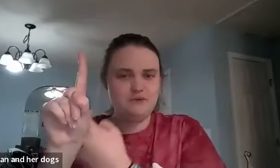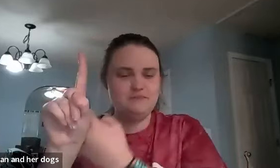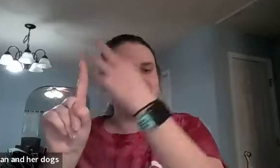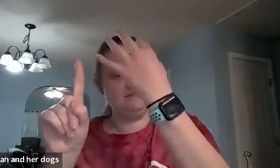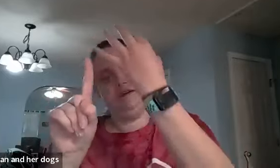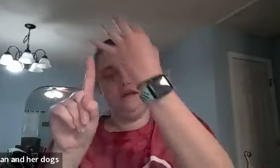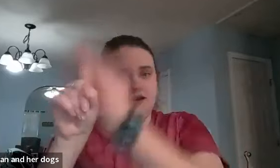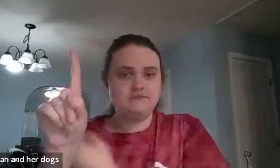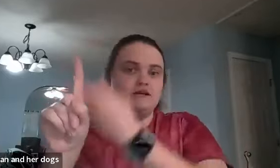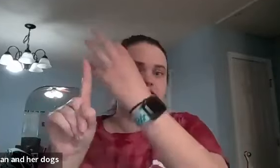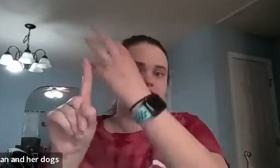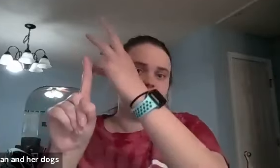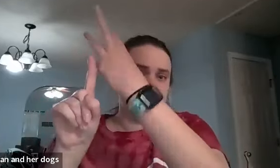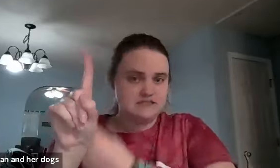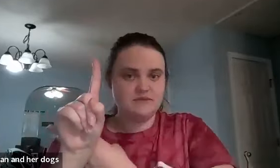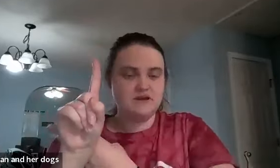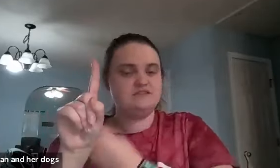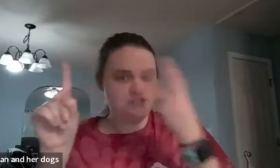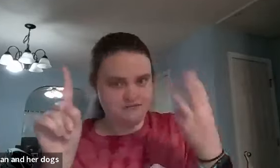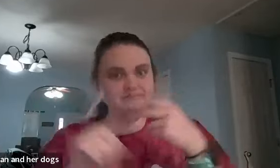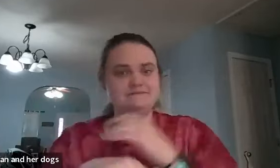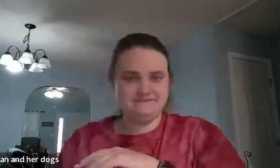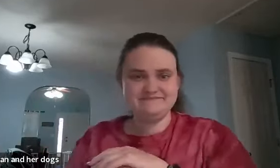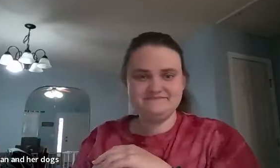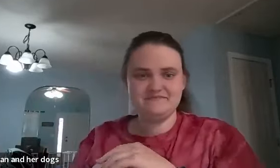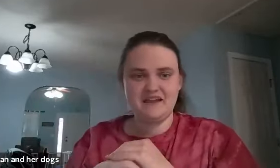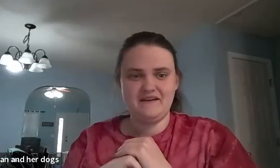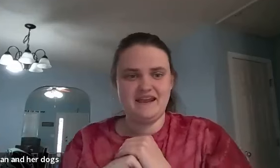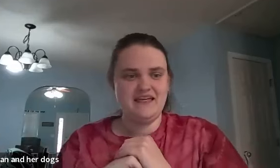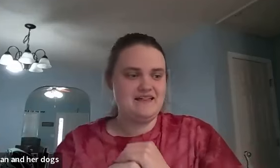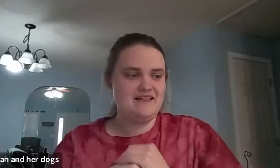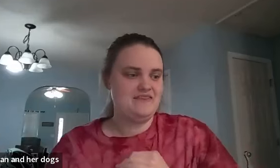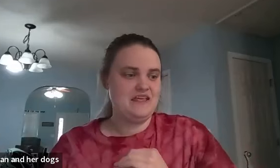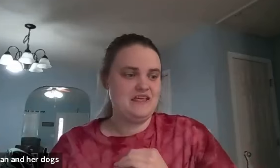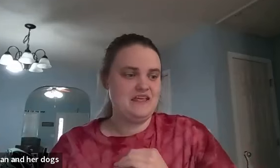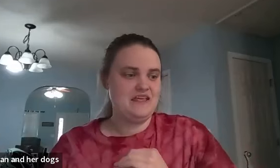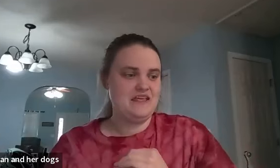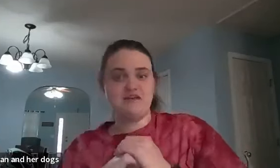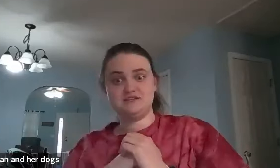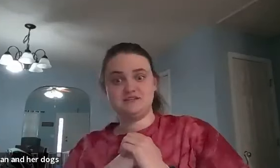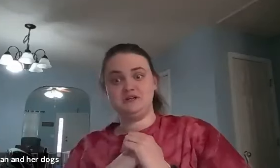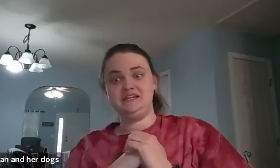4 months, 9 months, 6 months, whichever. Mm-hmm. All right, then we have our last one, year.